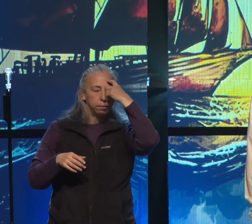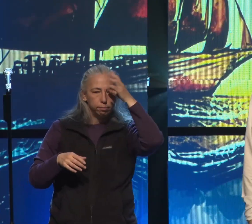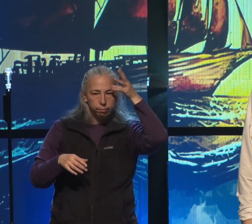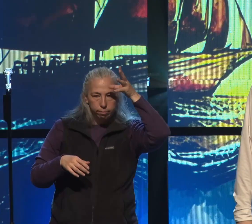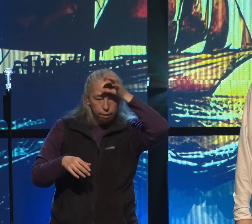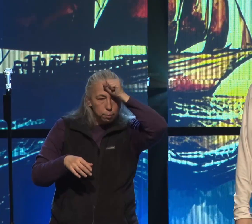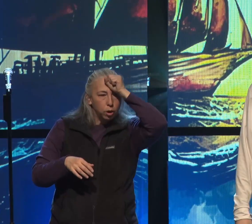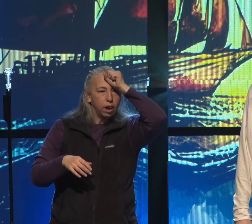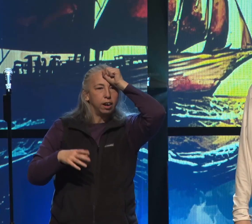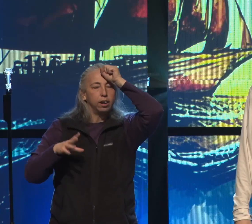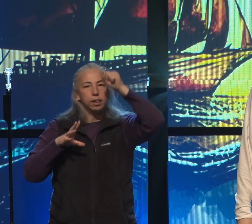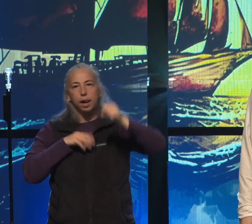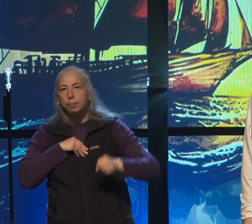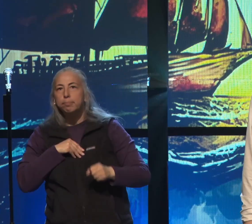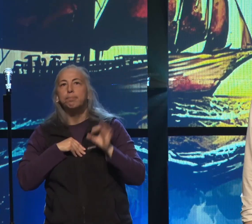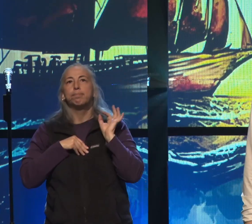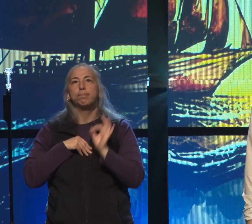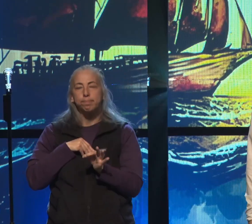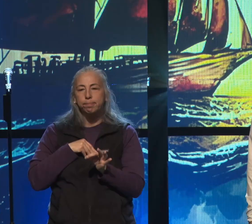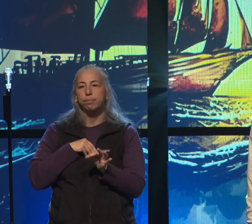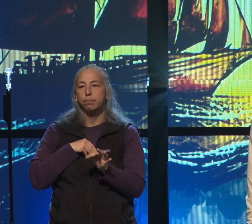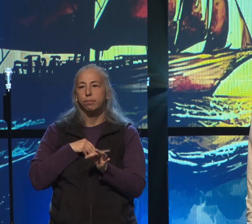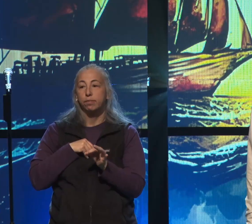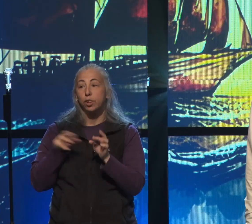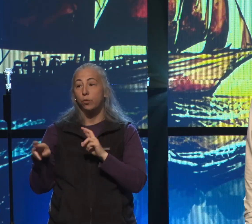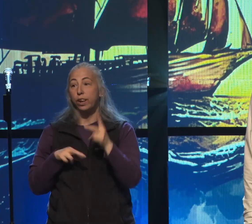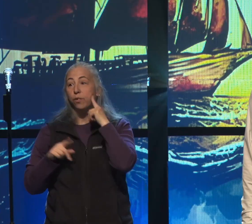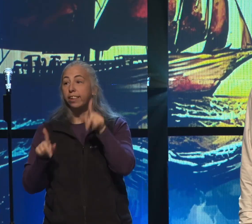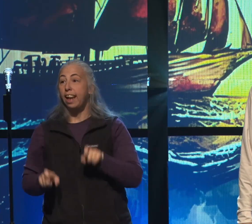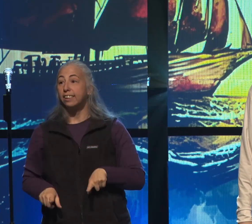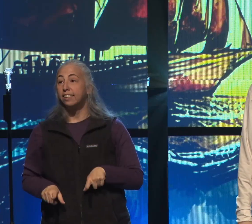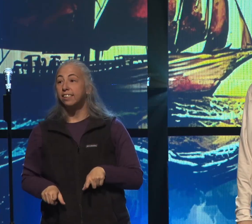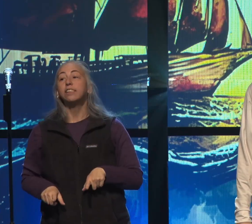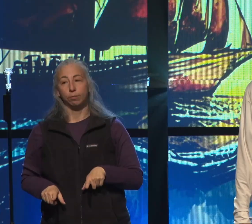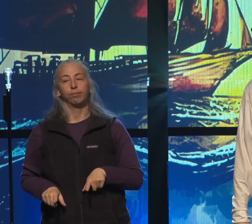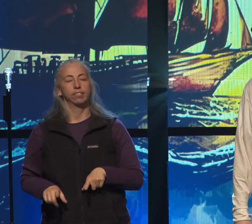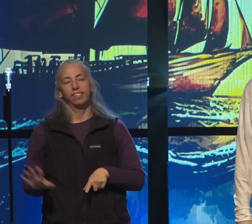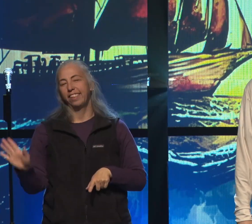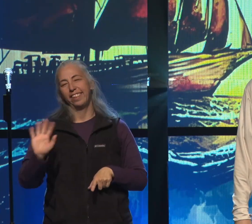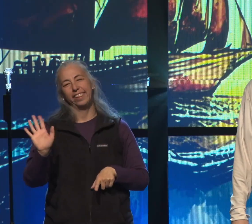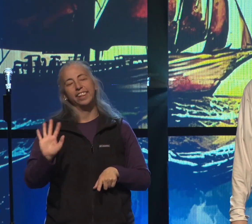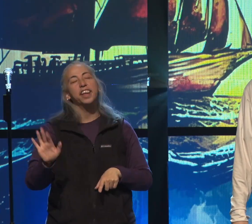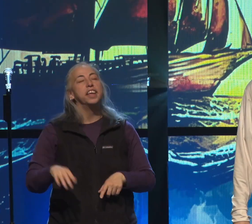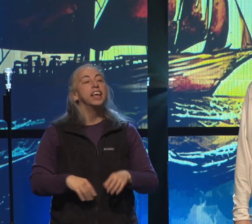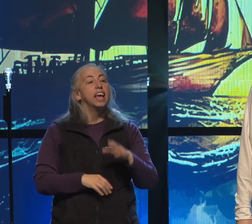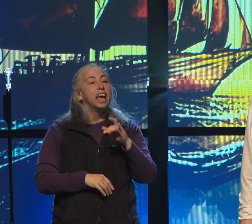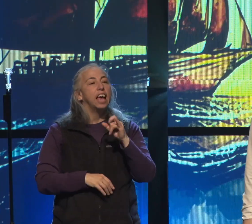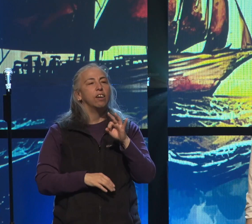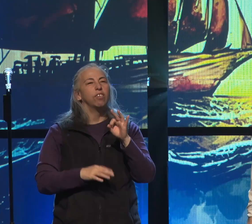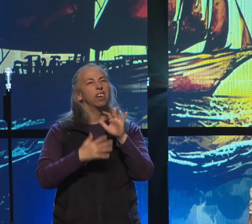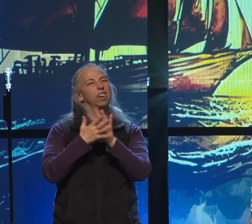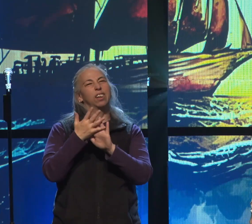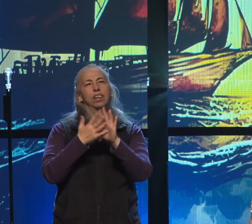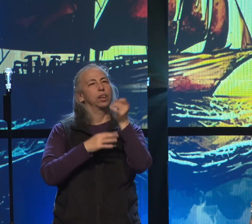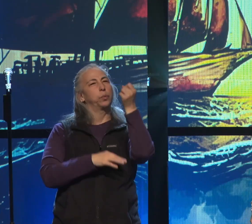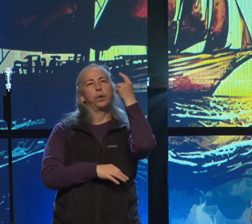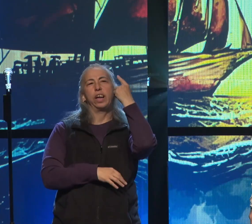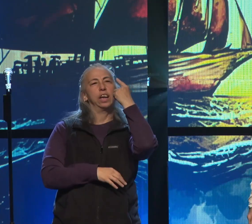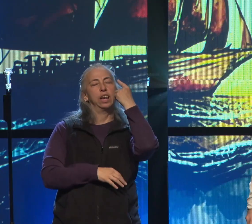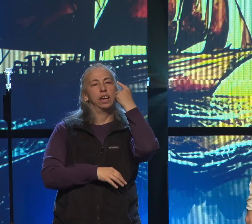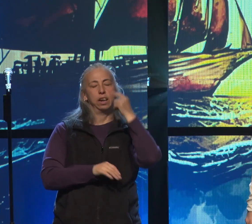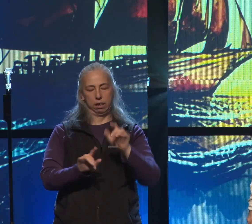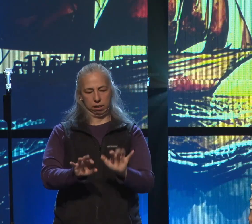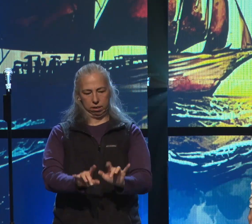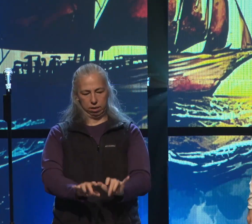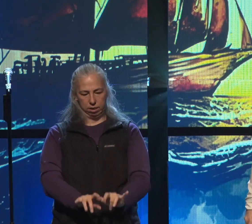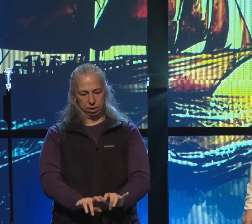be ready for a pop quiz, okay? Does that make a little bit of sense, right? If that made no sense to you in the chat, just type "it